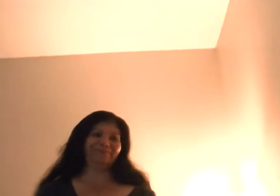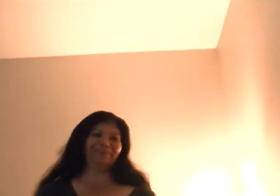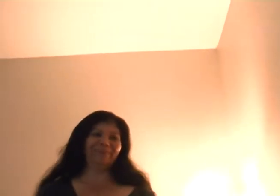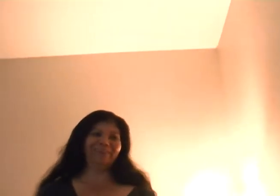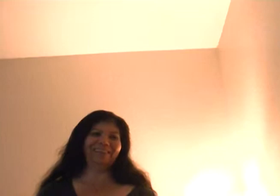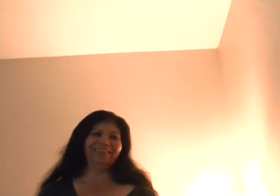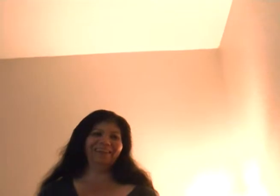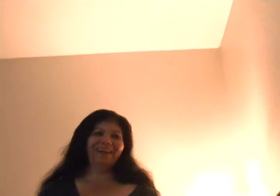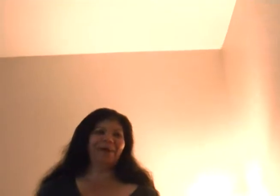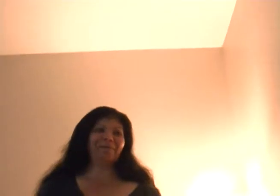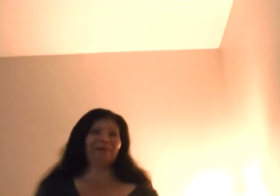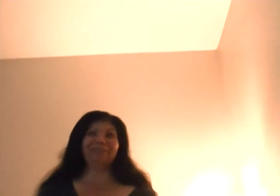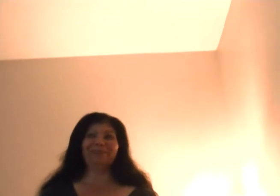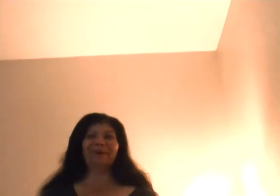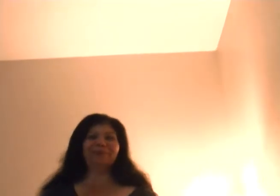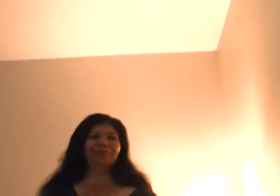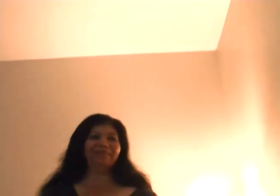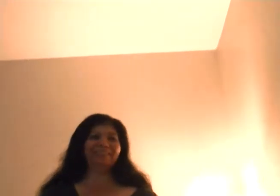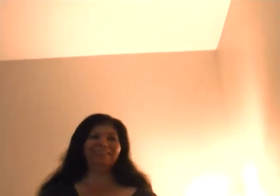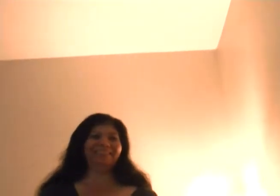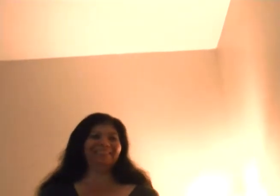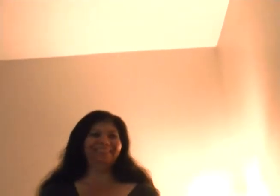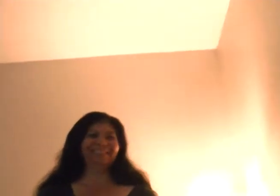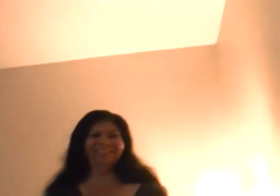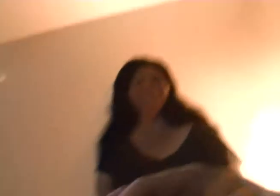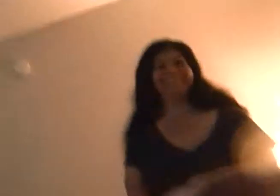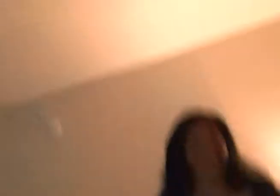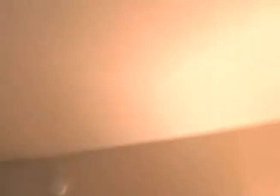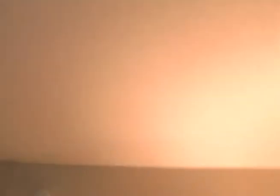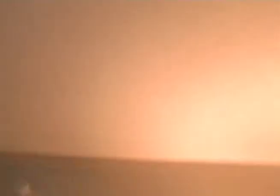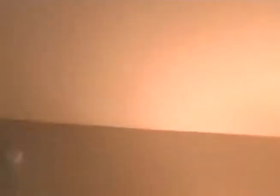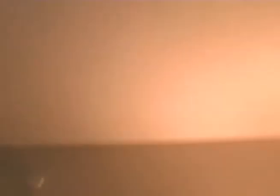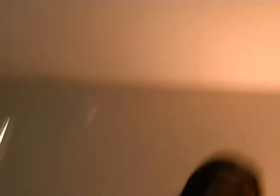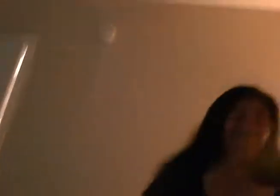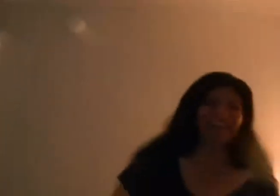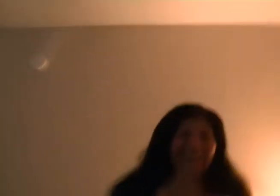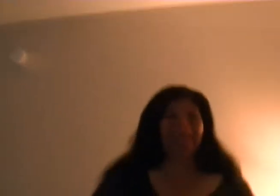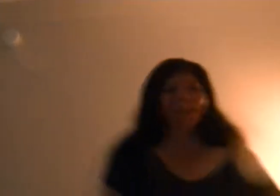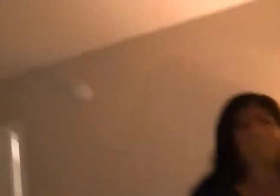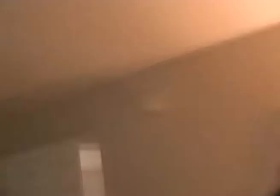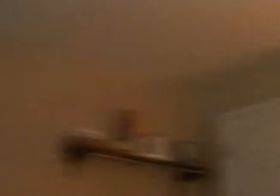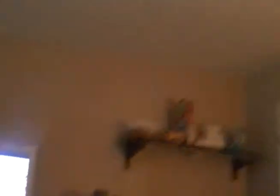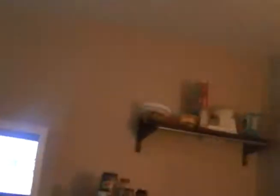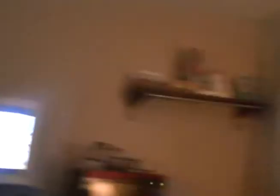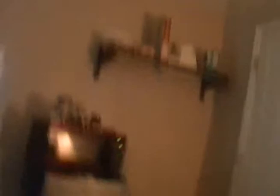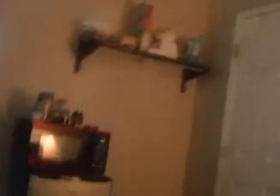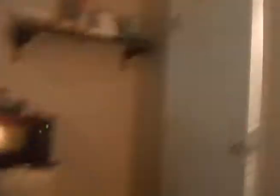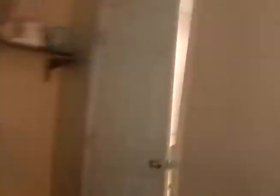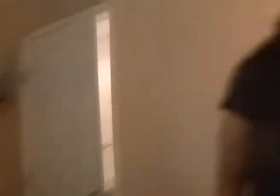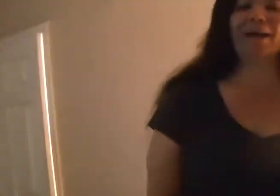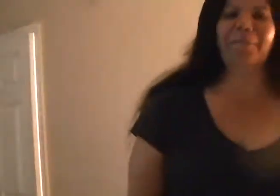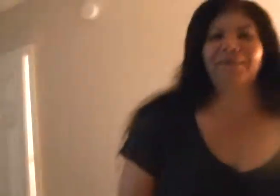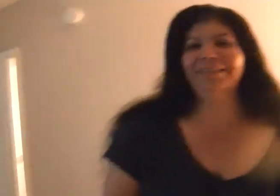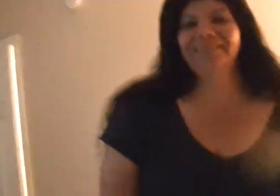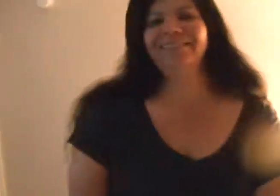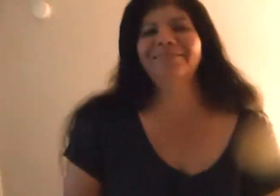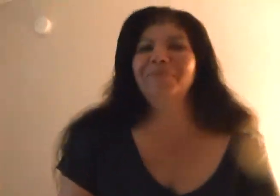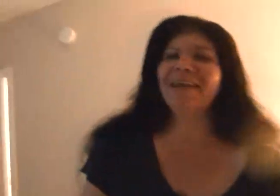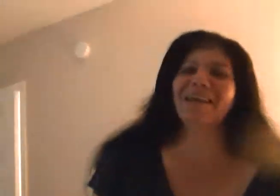Mm-hmm. Funny. About his father's business. About his father's business. Stop it.